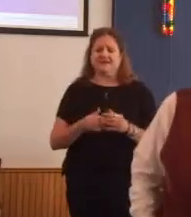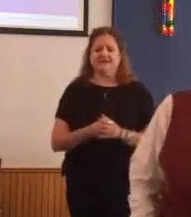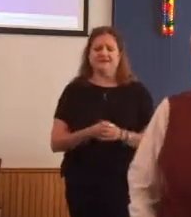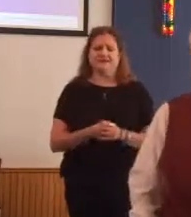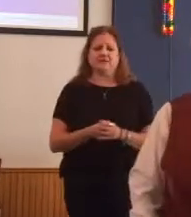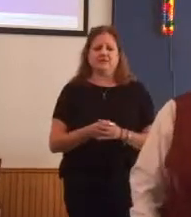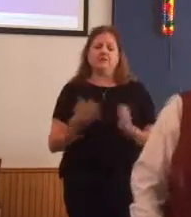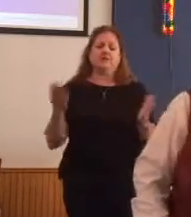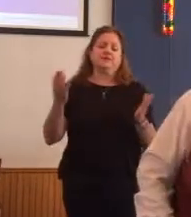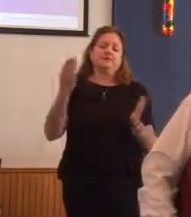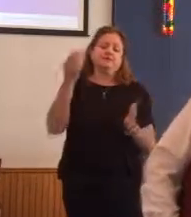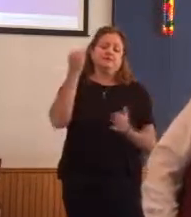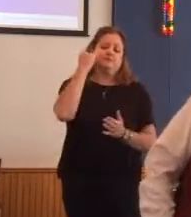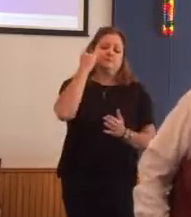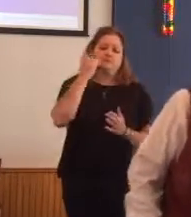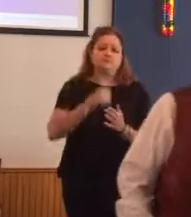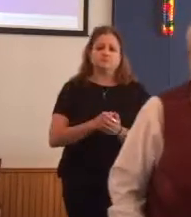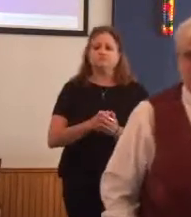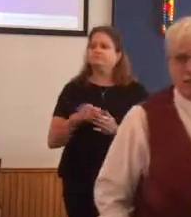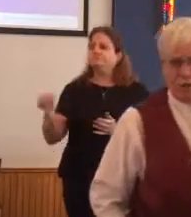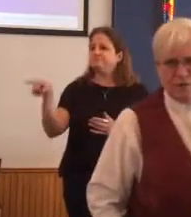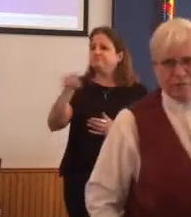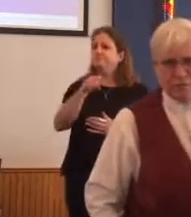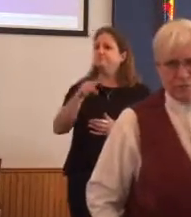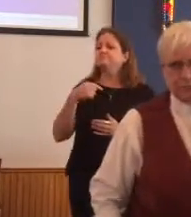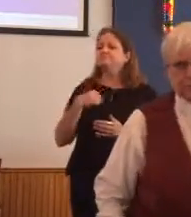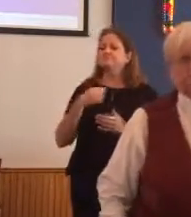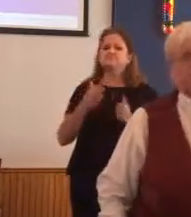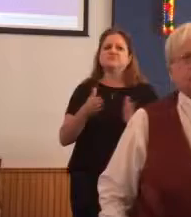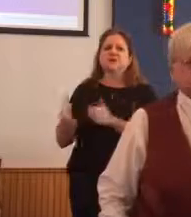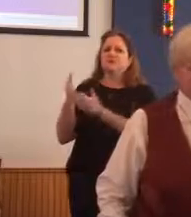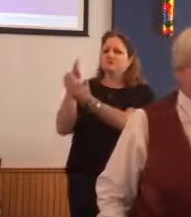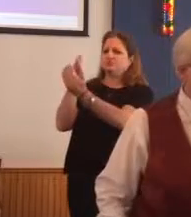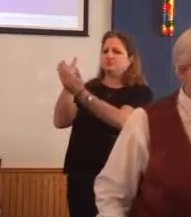know, perhaps we sue someone in court.